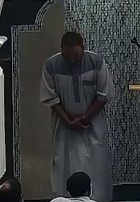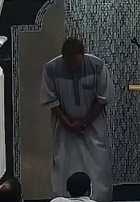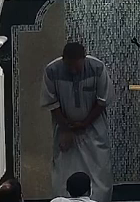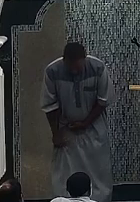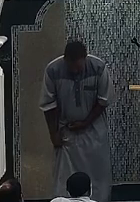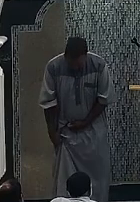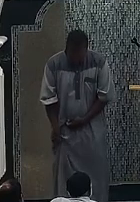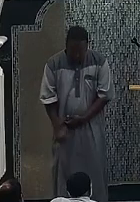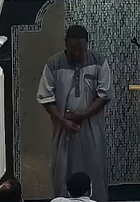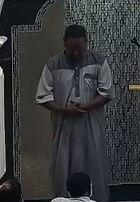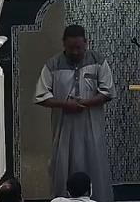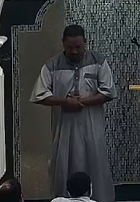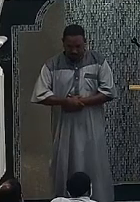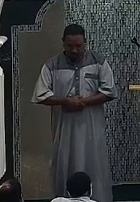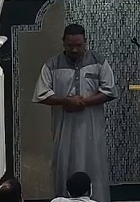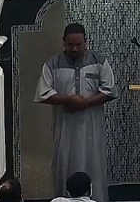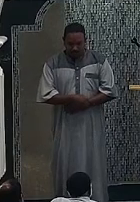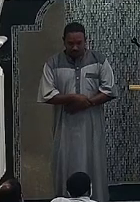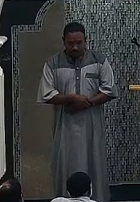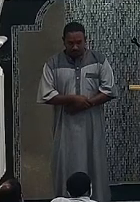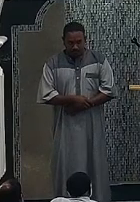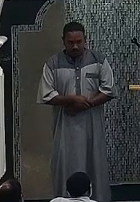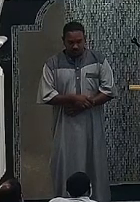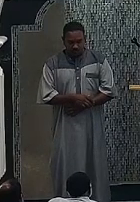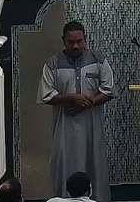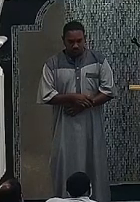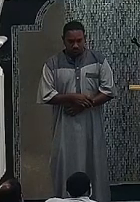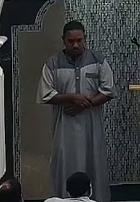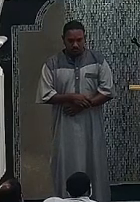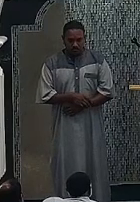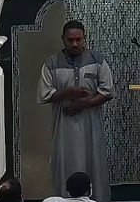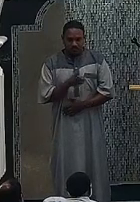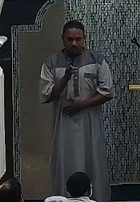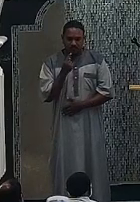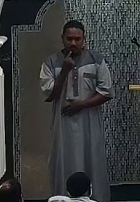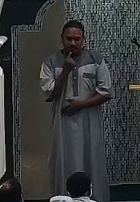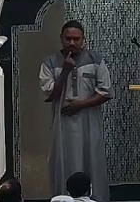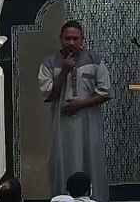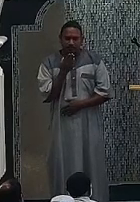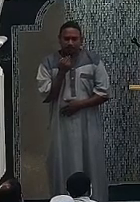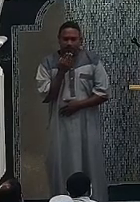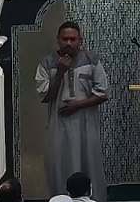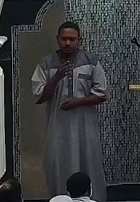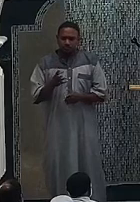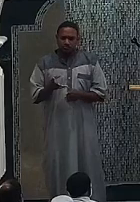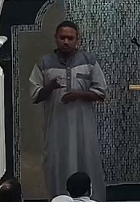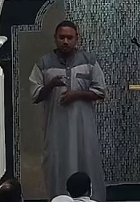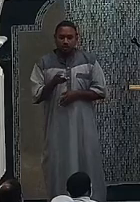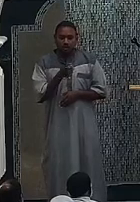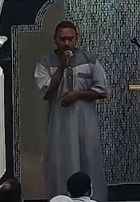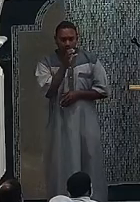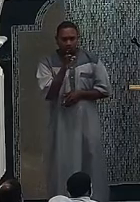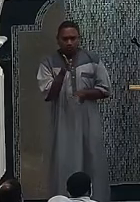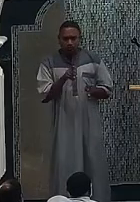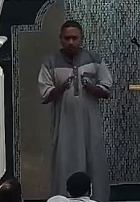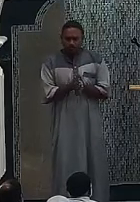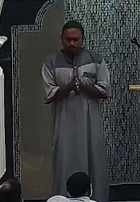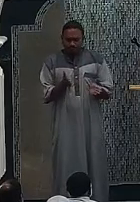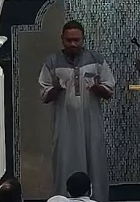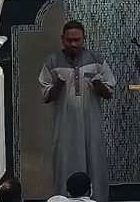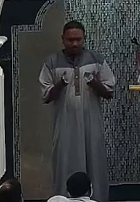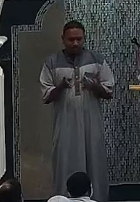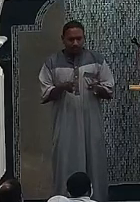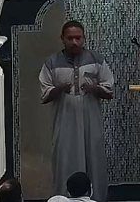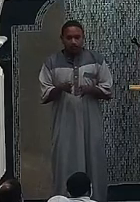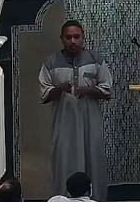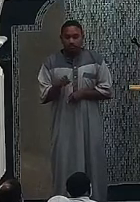In addition to this, we also want and we encourage the masajid across Cape Town. We've partnered